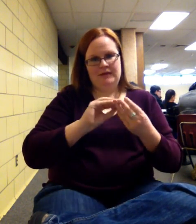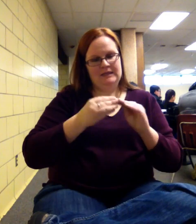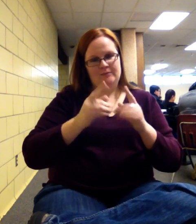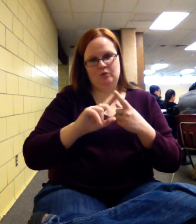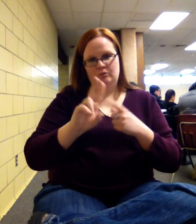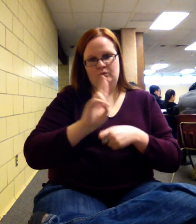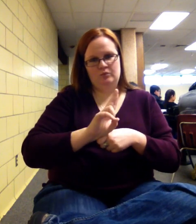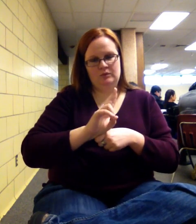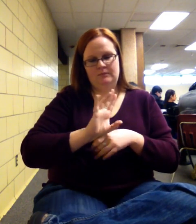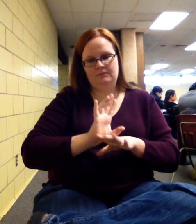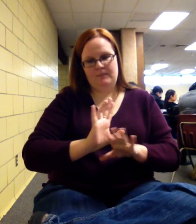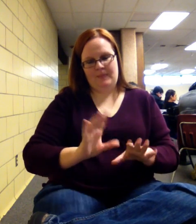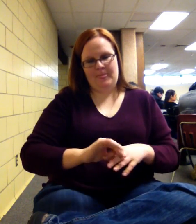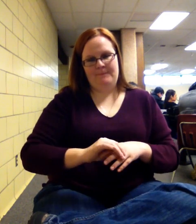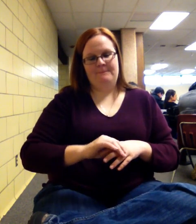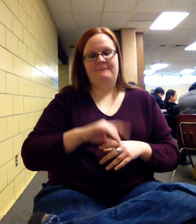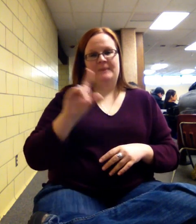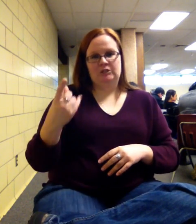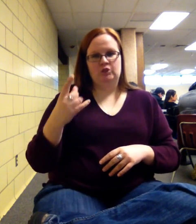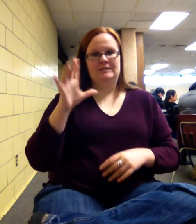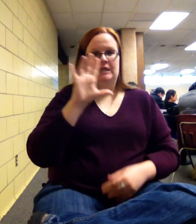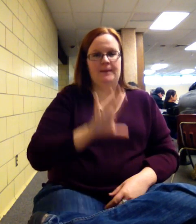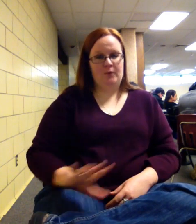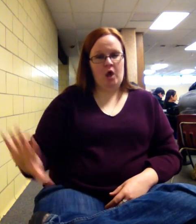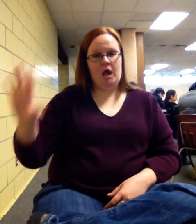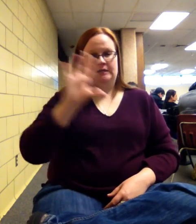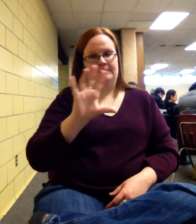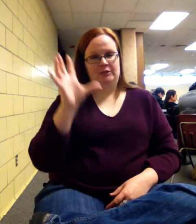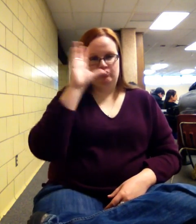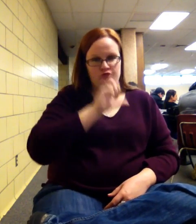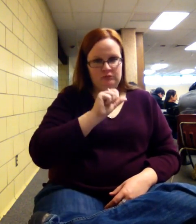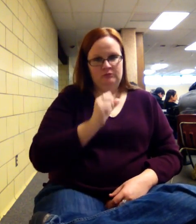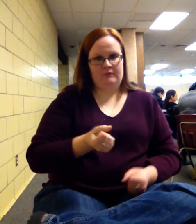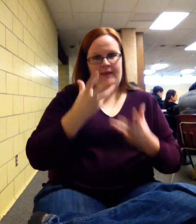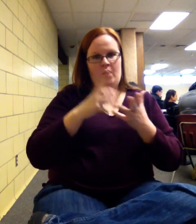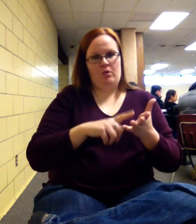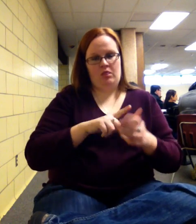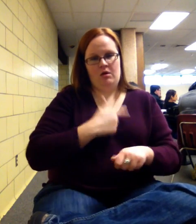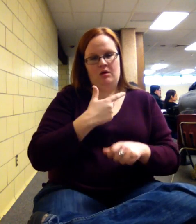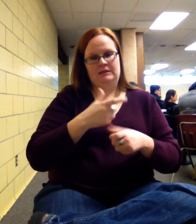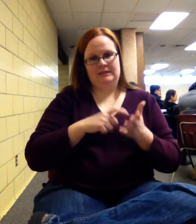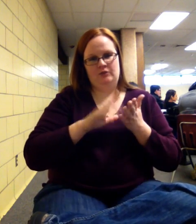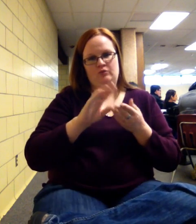using. It's just an approximation of how long it's going to take your money to double. When here they're saying it would actually